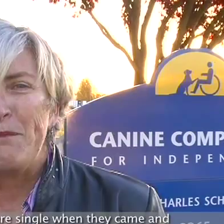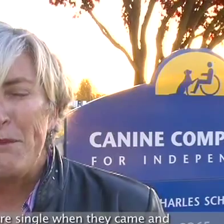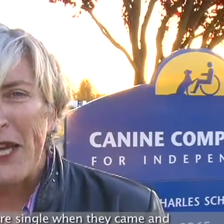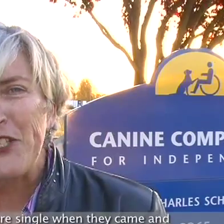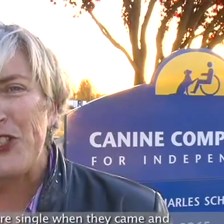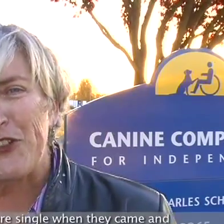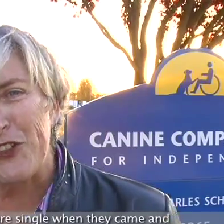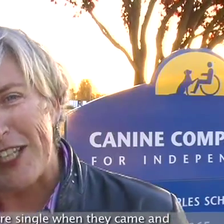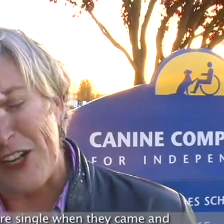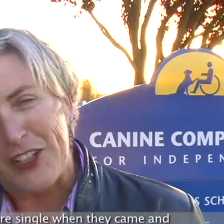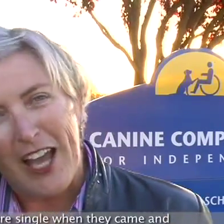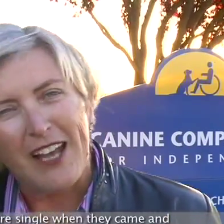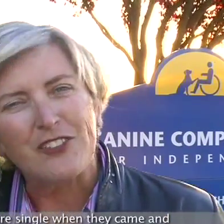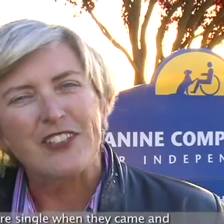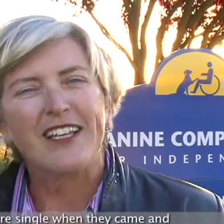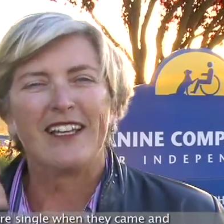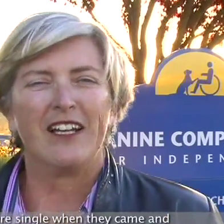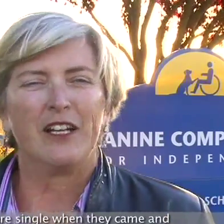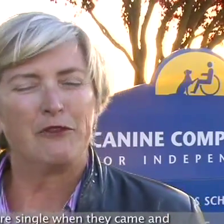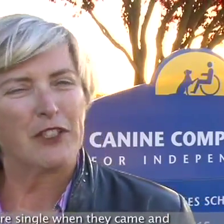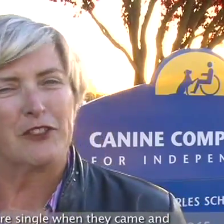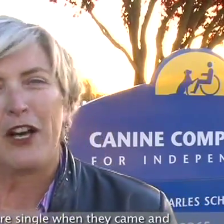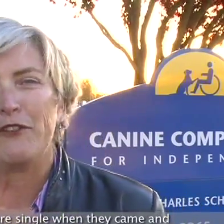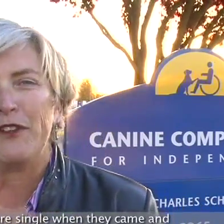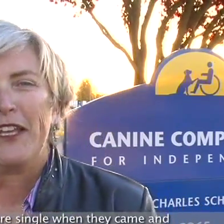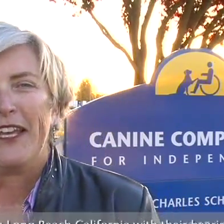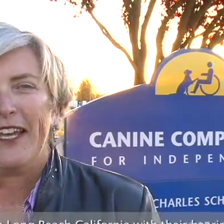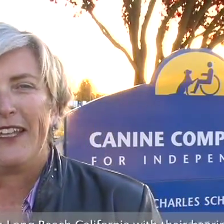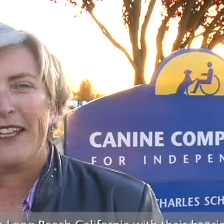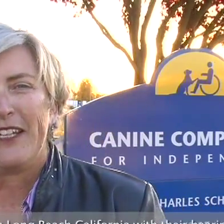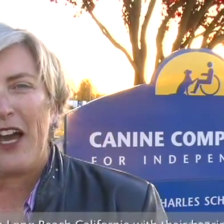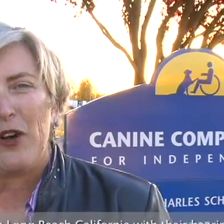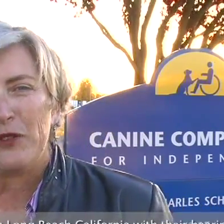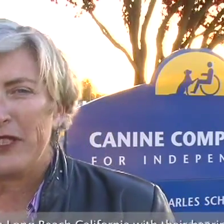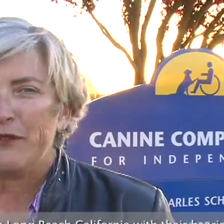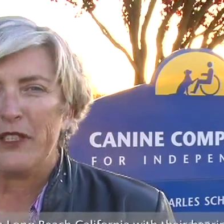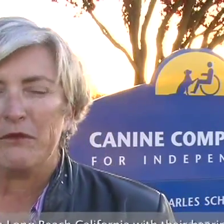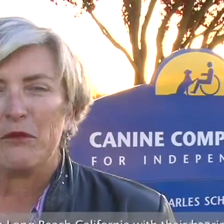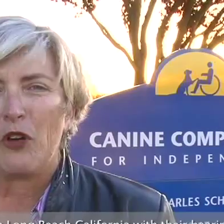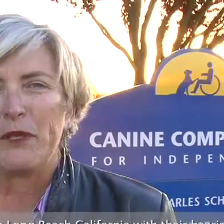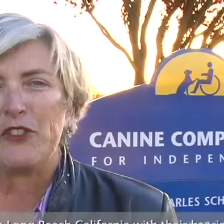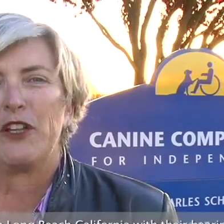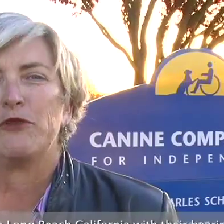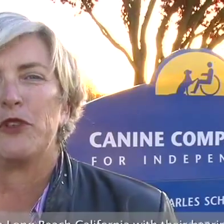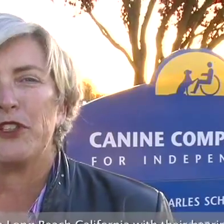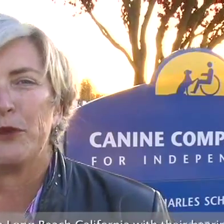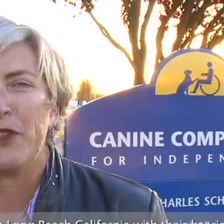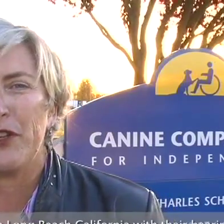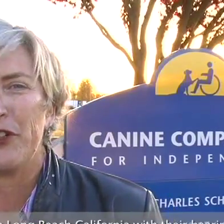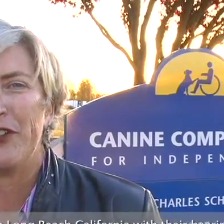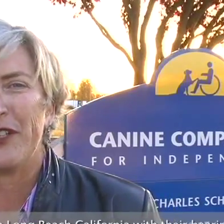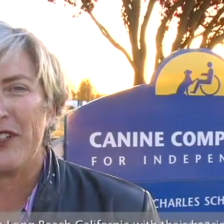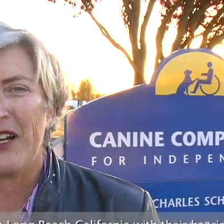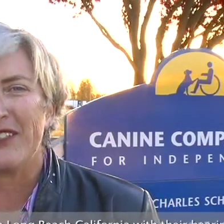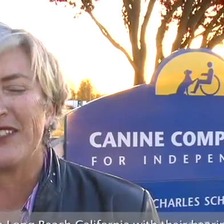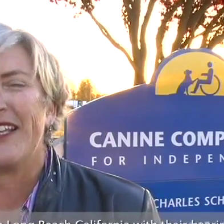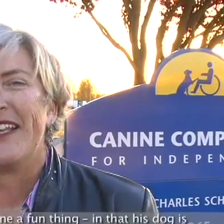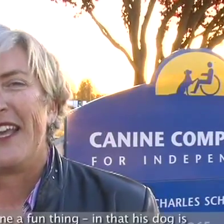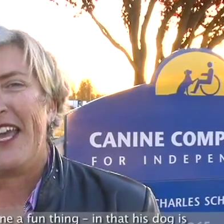met each other in our class, fell in love, and they now live in Long Beach, California with their hearing dogs. And